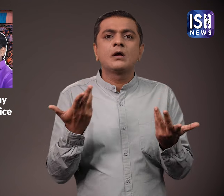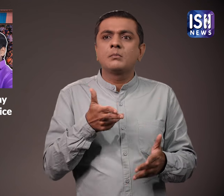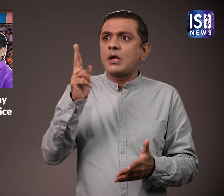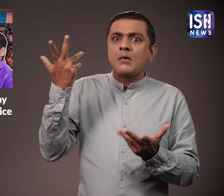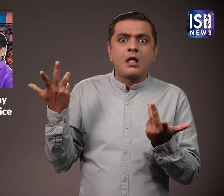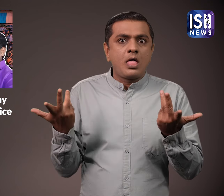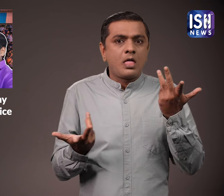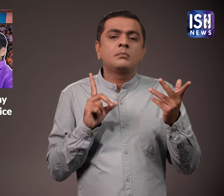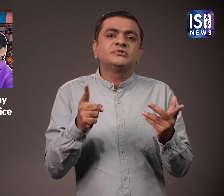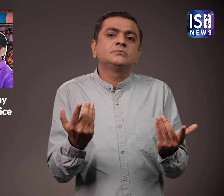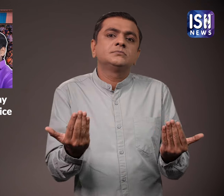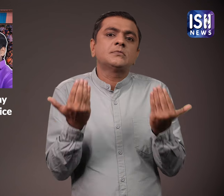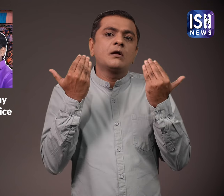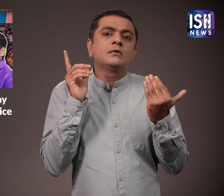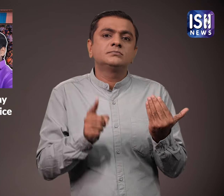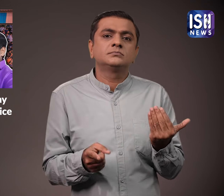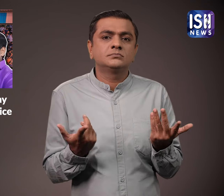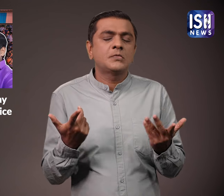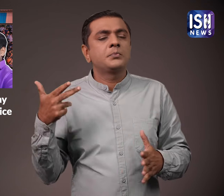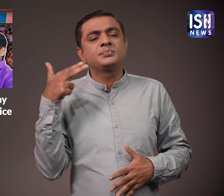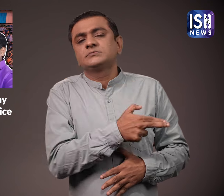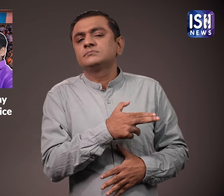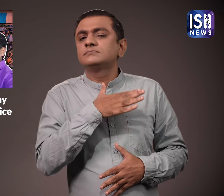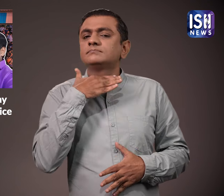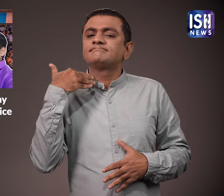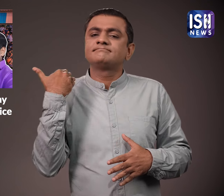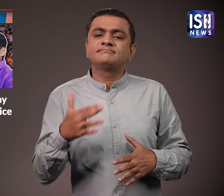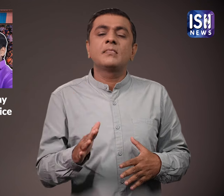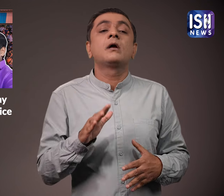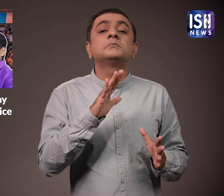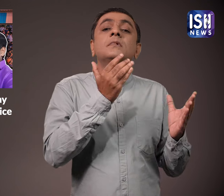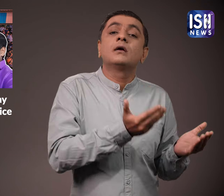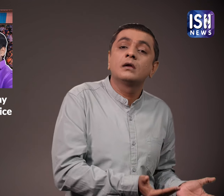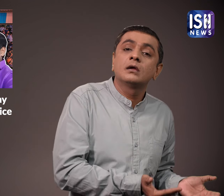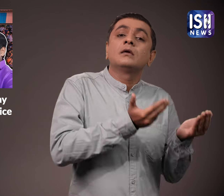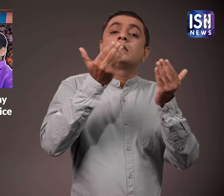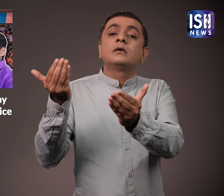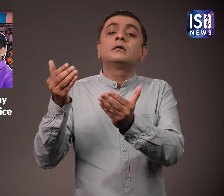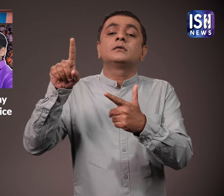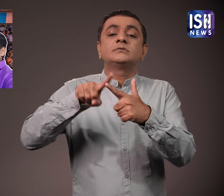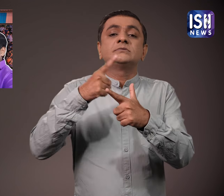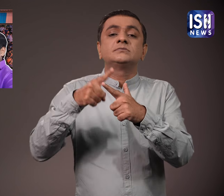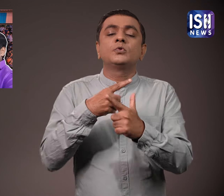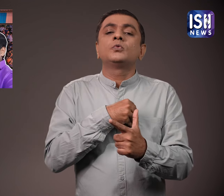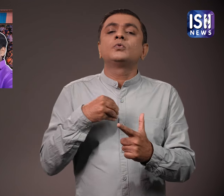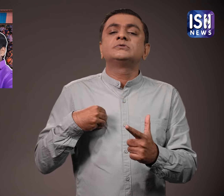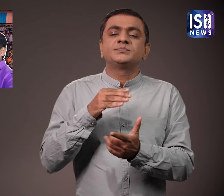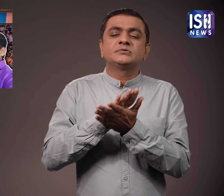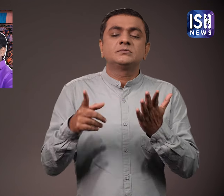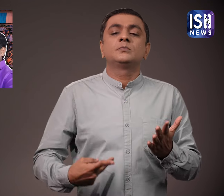Shinde had snatched a police pistol and police was forced to fire in self-defence. Shinde's body was then taken to JJ hospital for a post